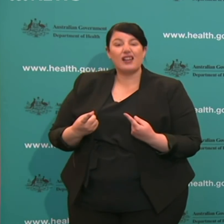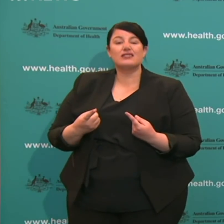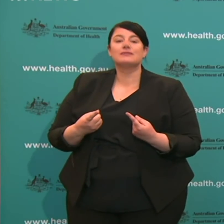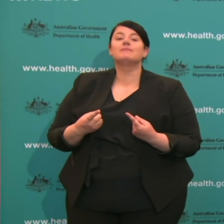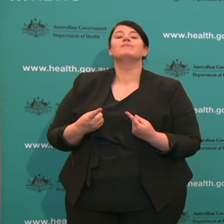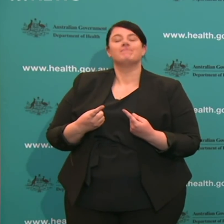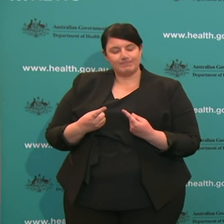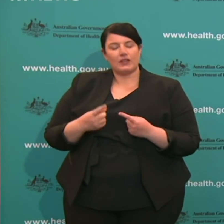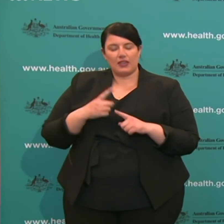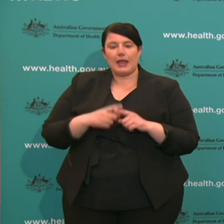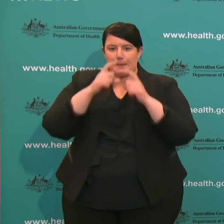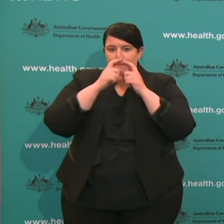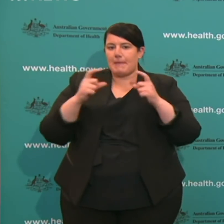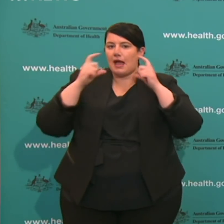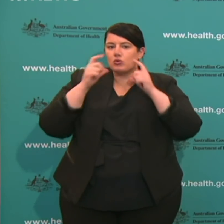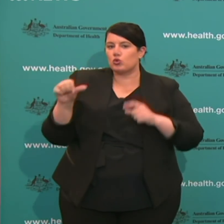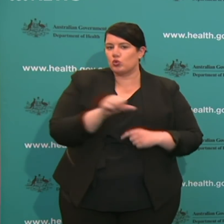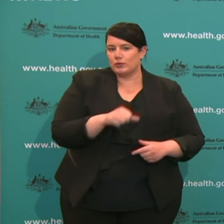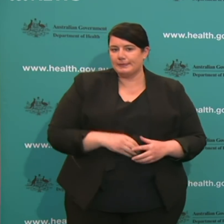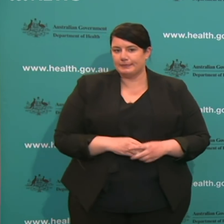face with a mask.